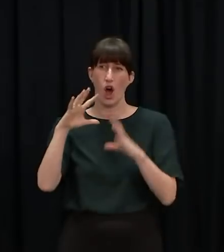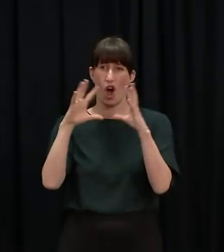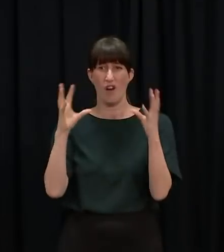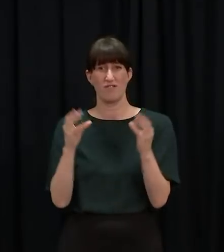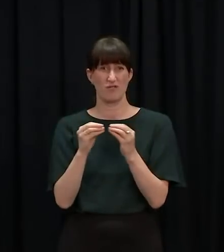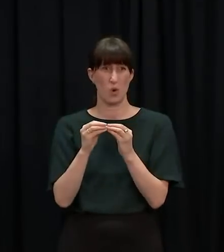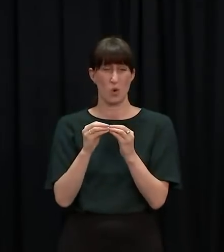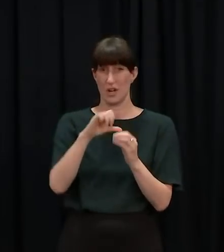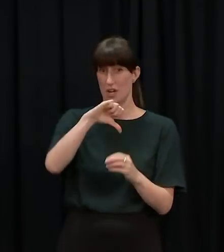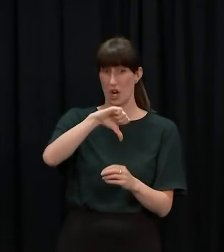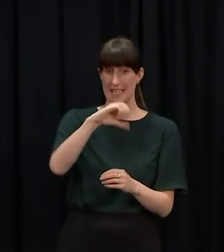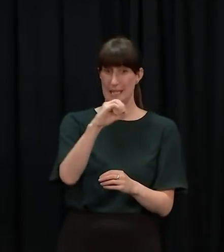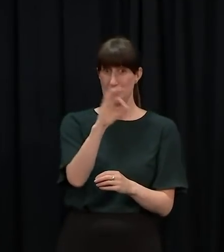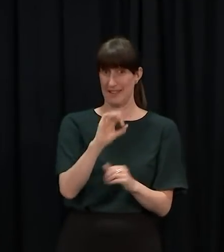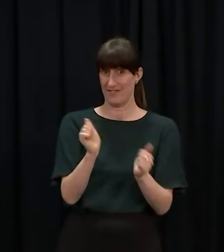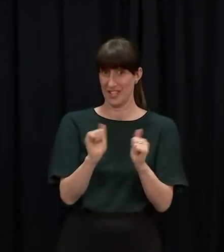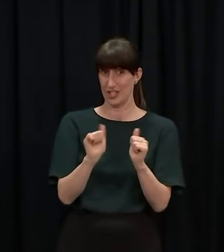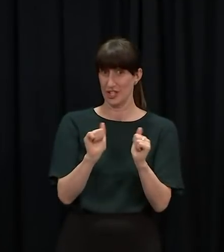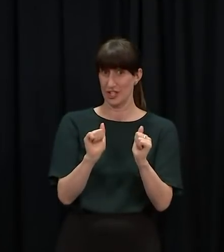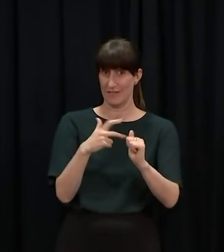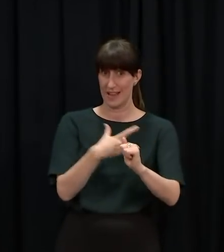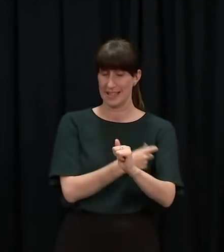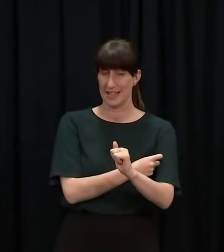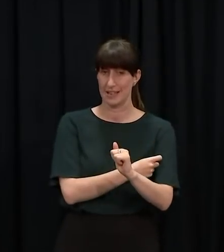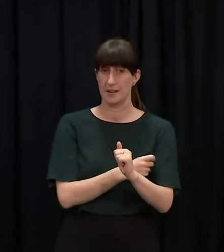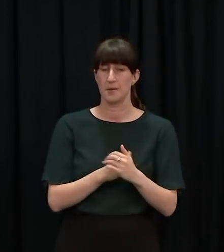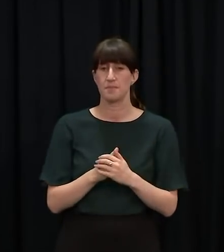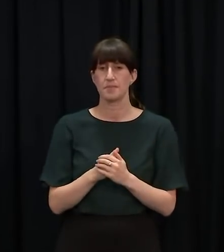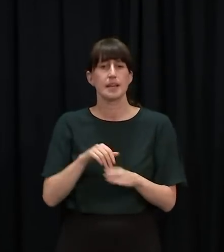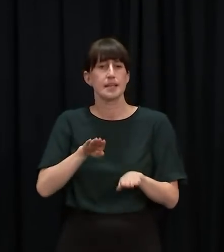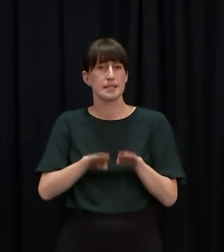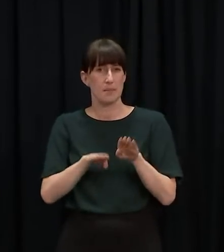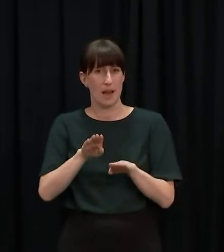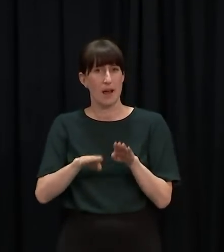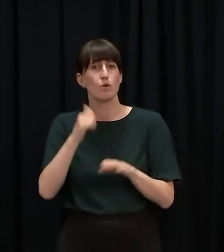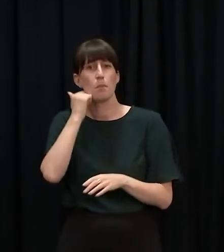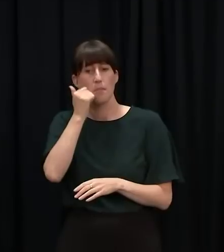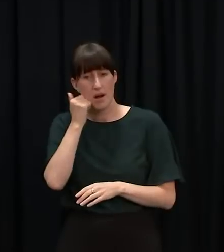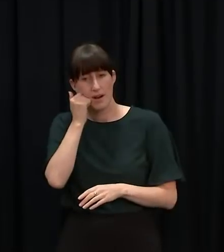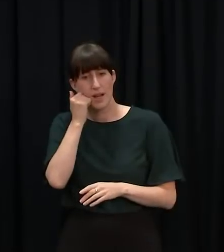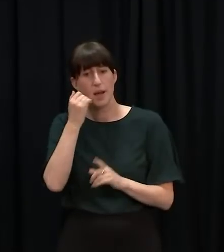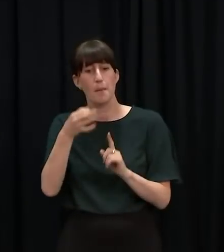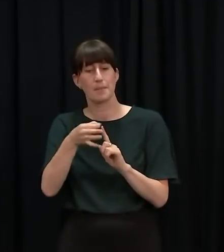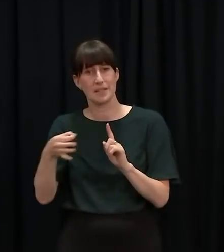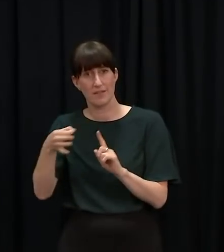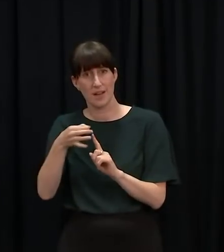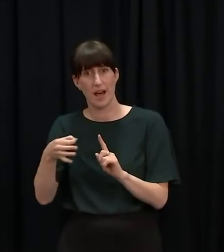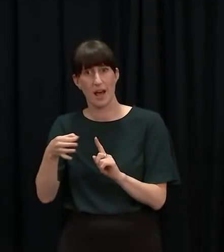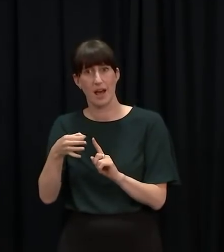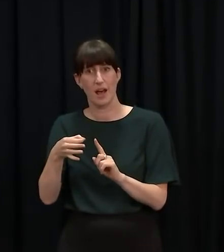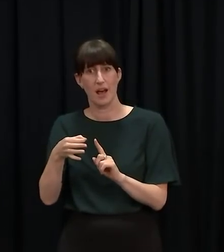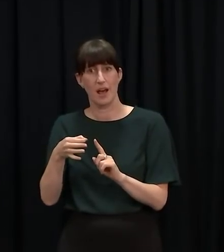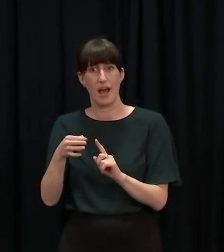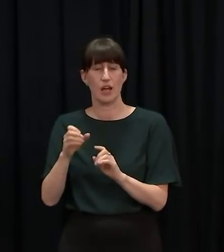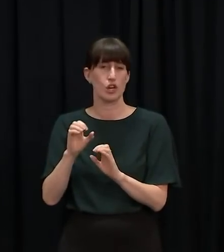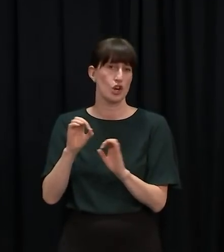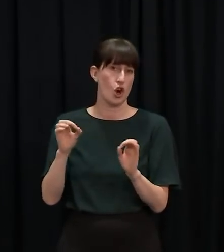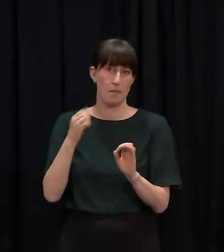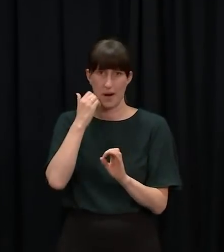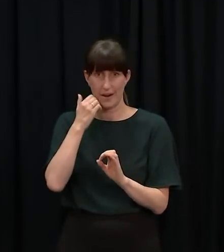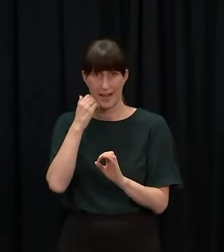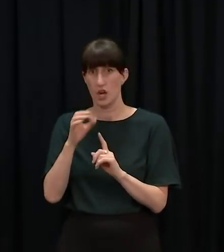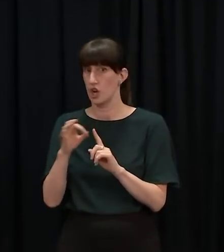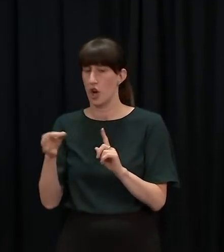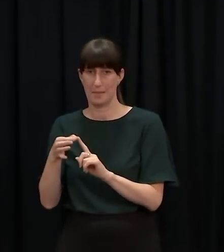already over 90%, we are seeing similar rates for Māori, Pacific and non-Māori, non-Pacific. And that's the position we